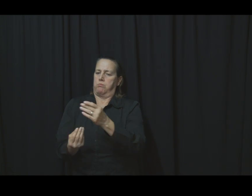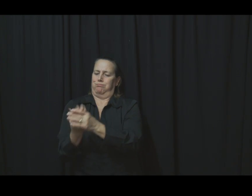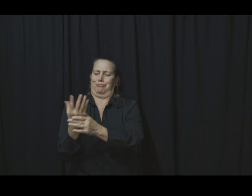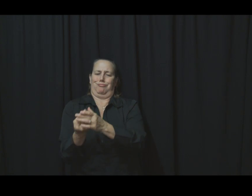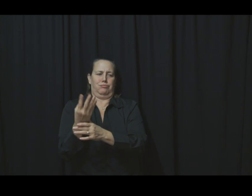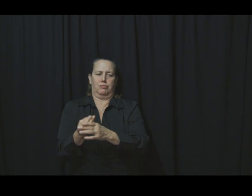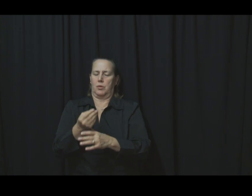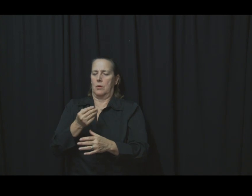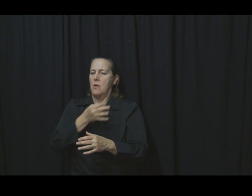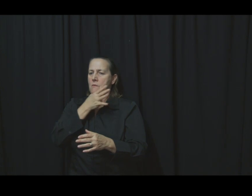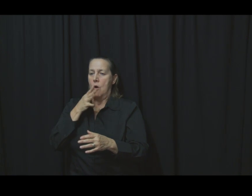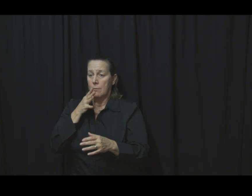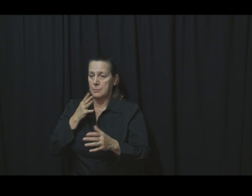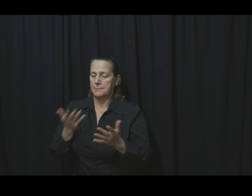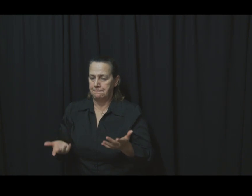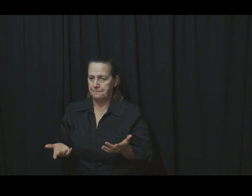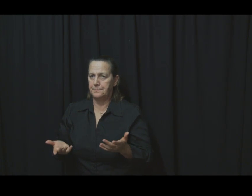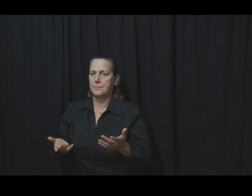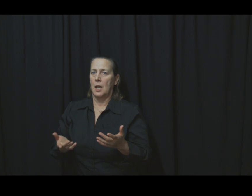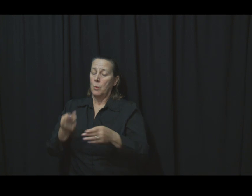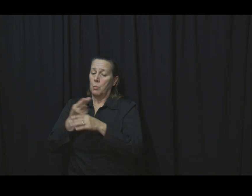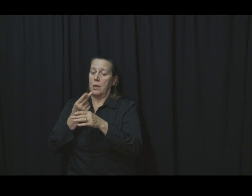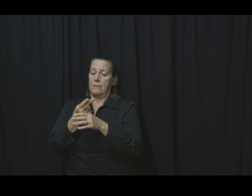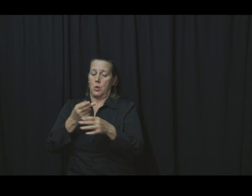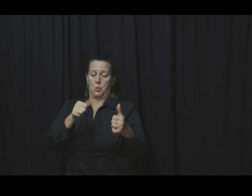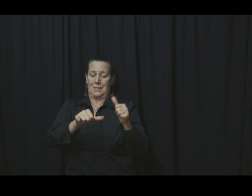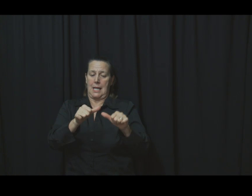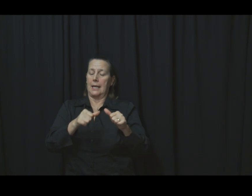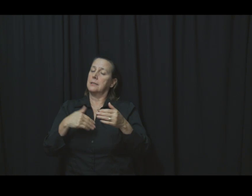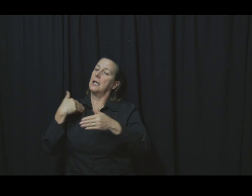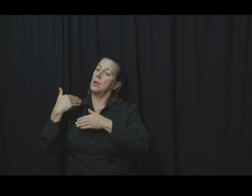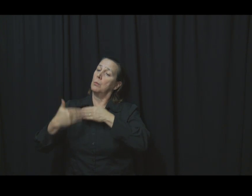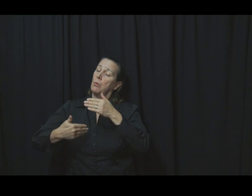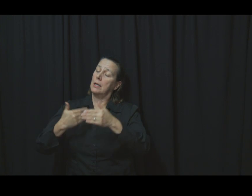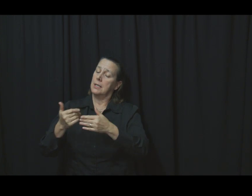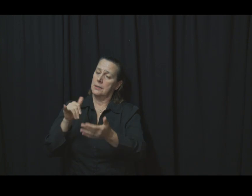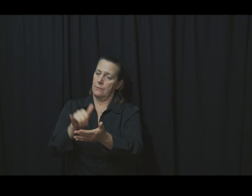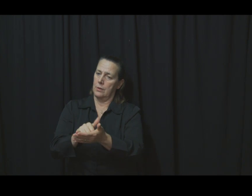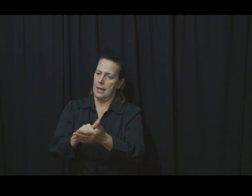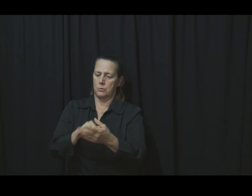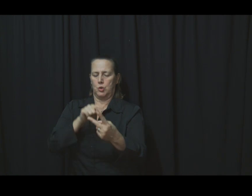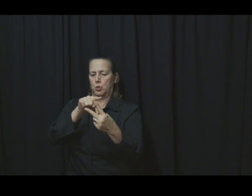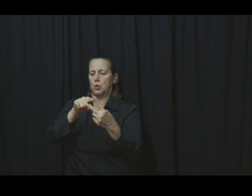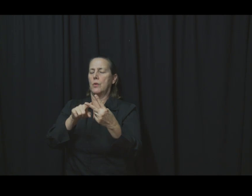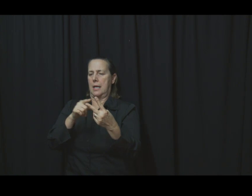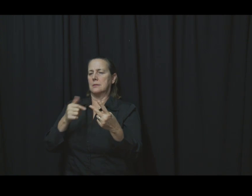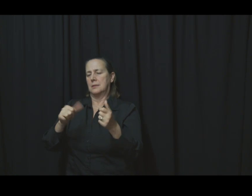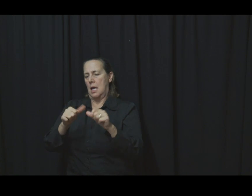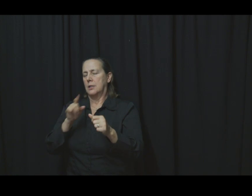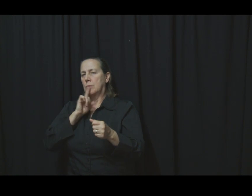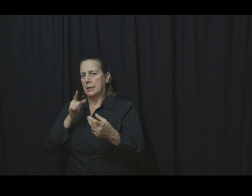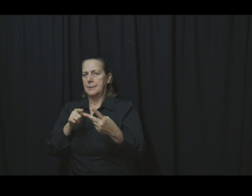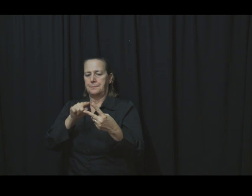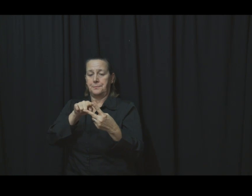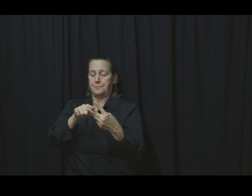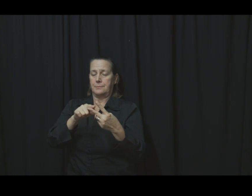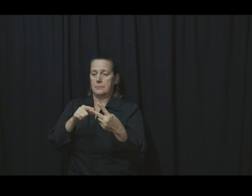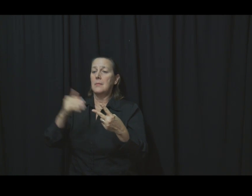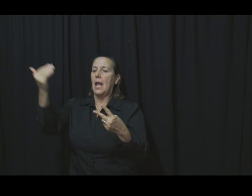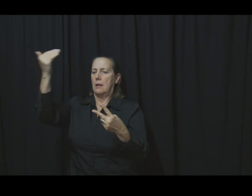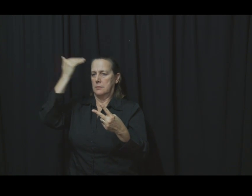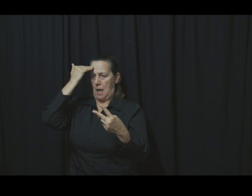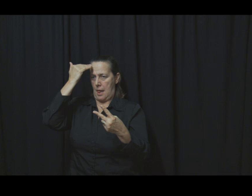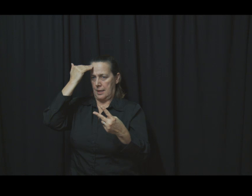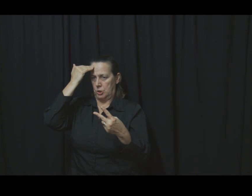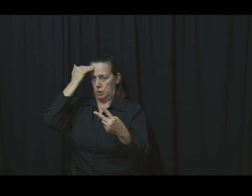what we have used science, or the process. Science for me is two things. It's the body of knowledge, the atomic number of